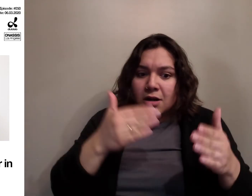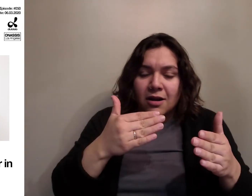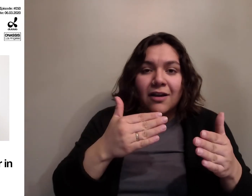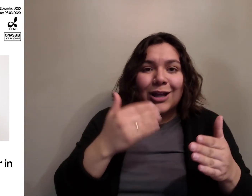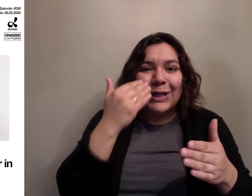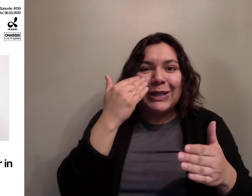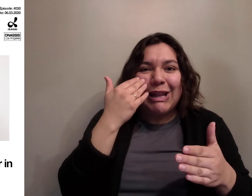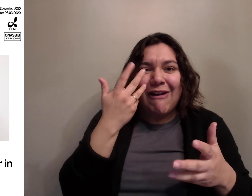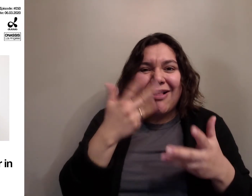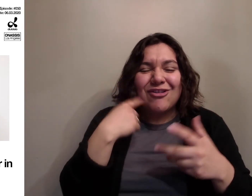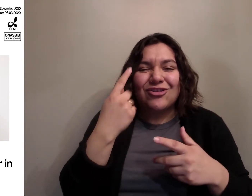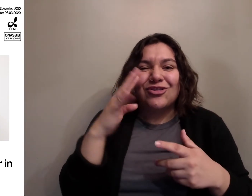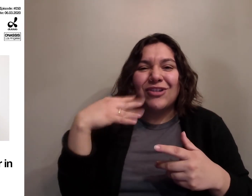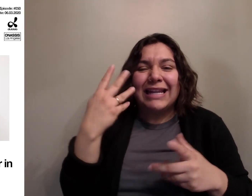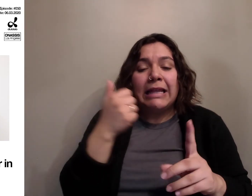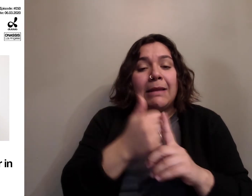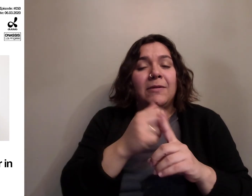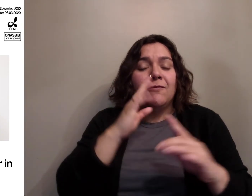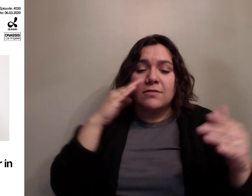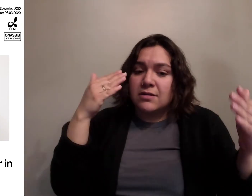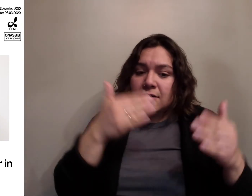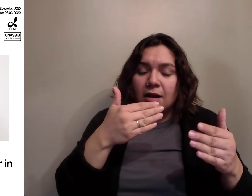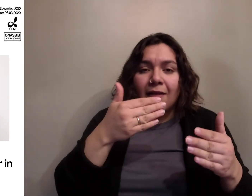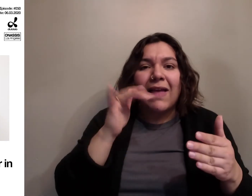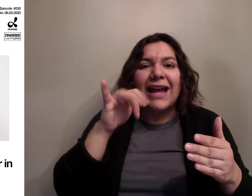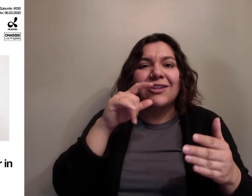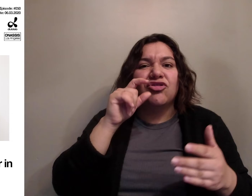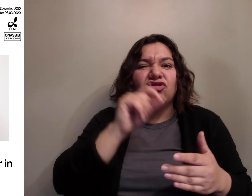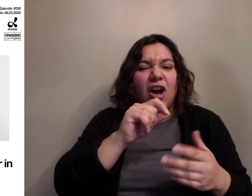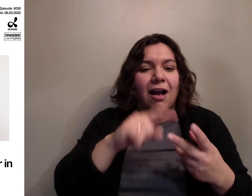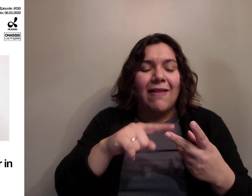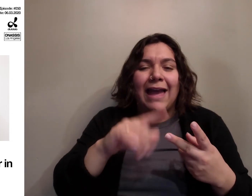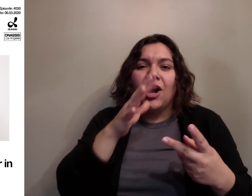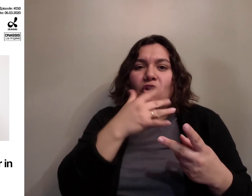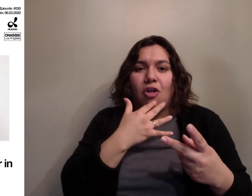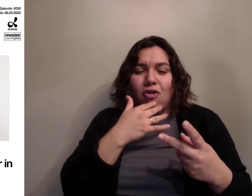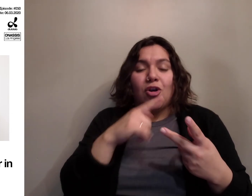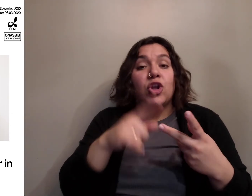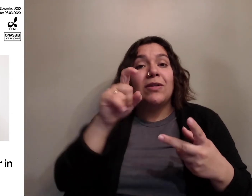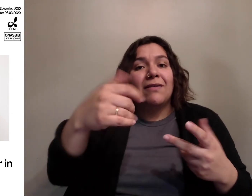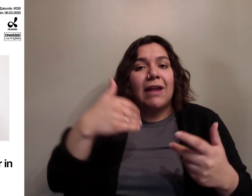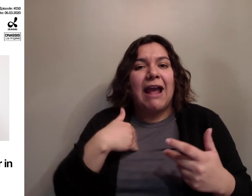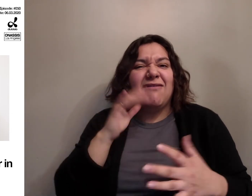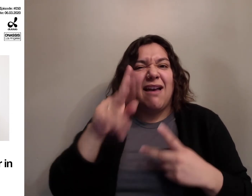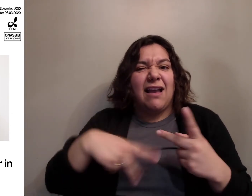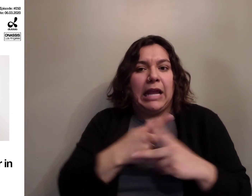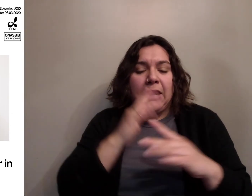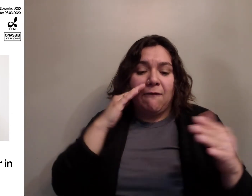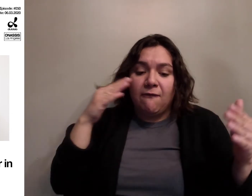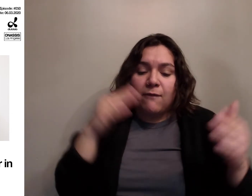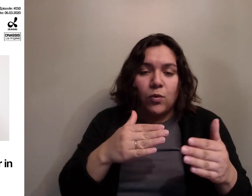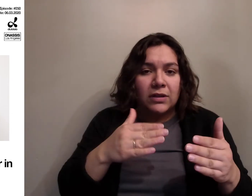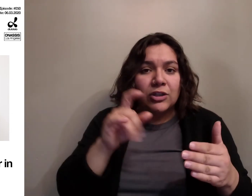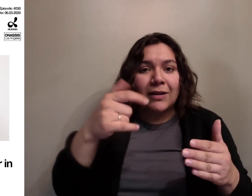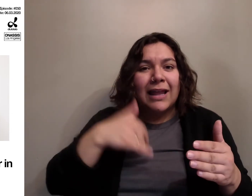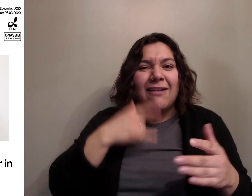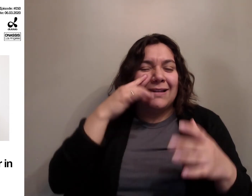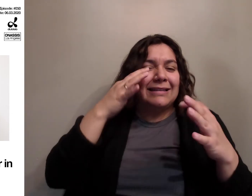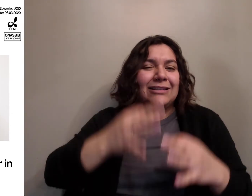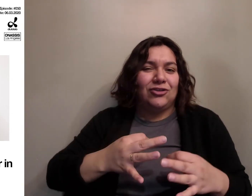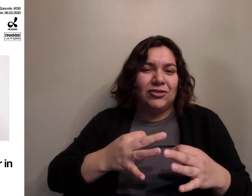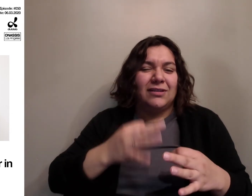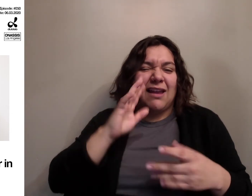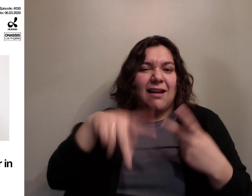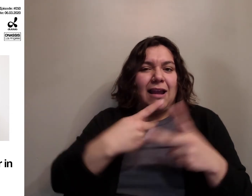so fixated? I mean, it's almost a little crazy that they are just so fixated on that dot or that color or that, if you